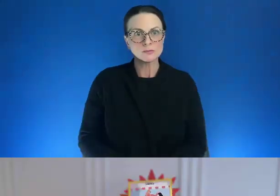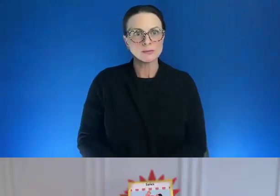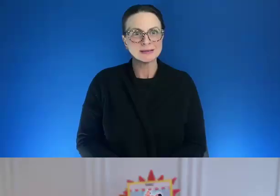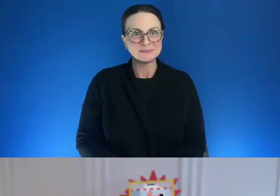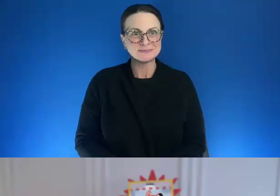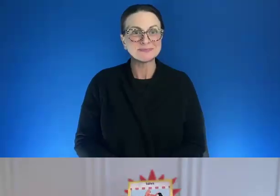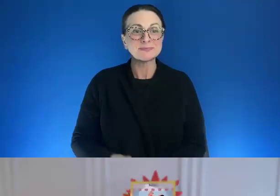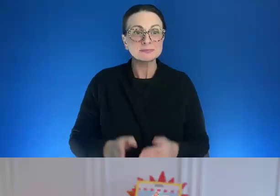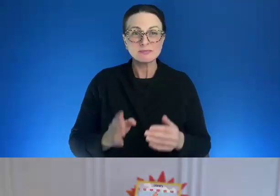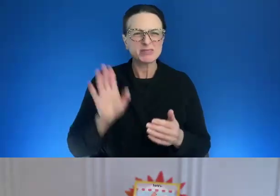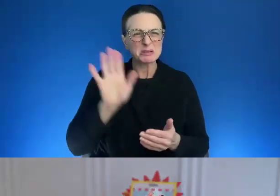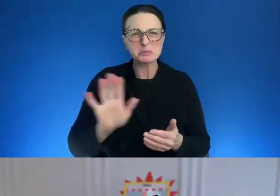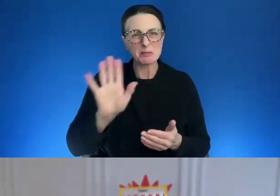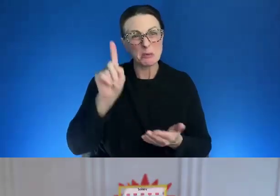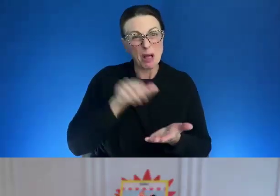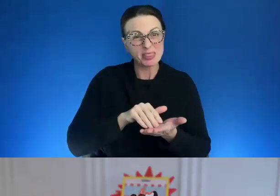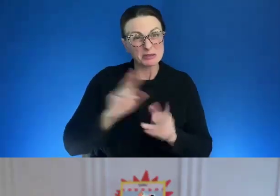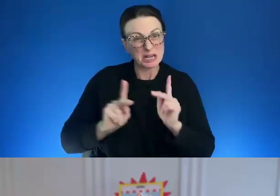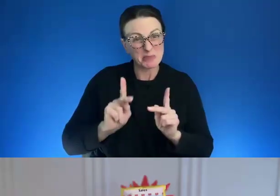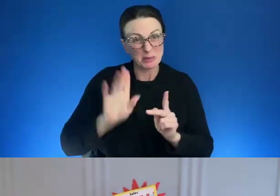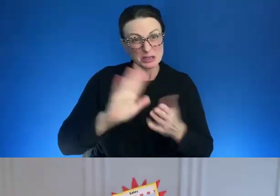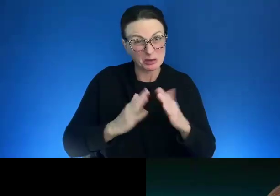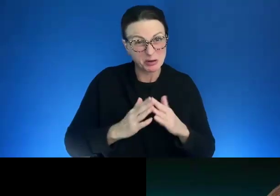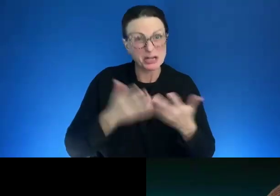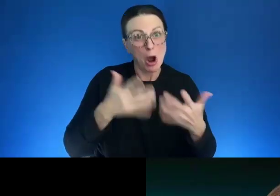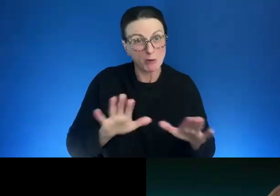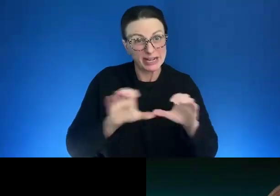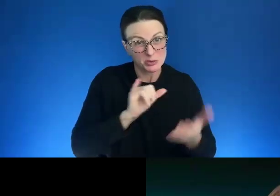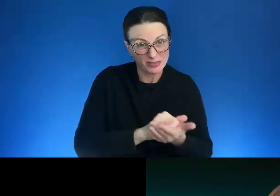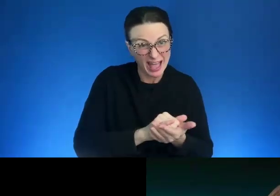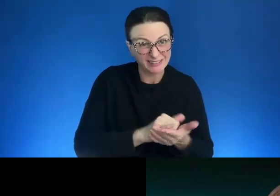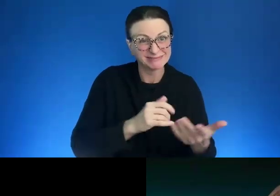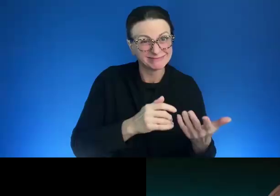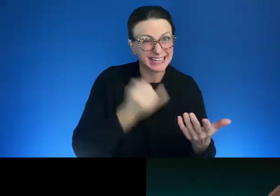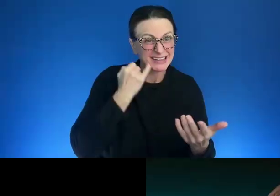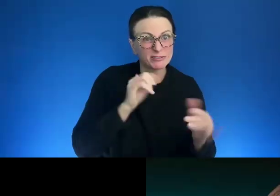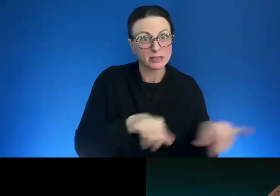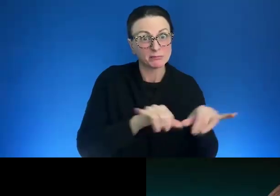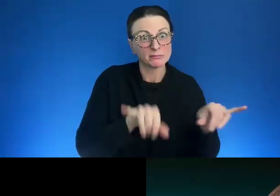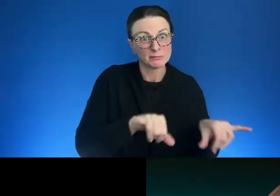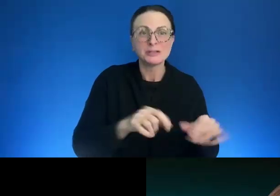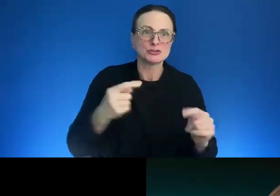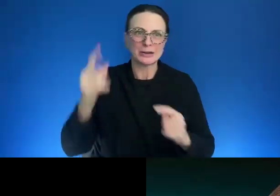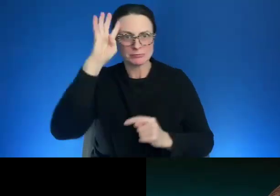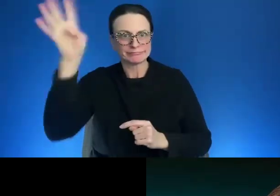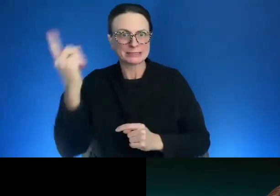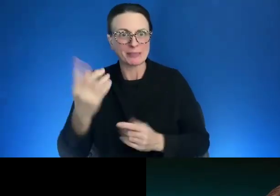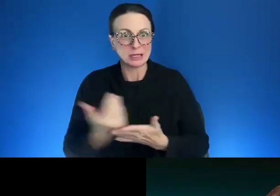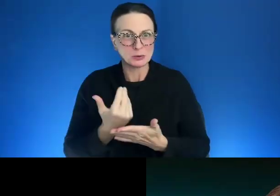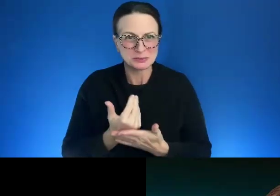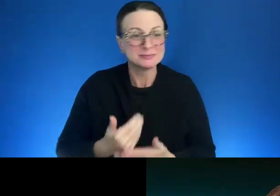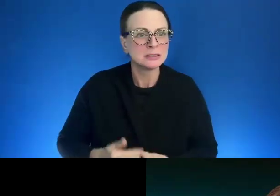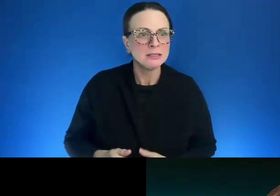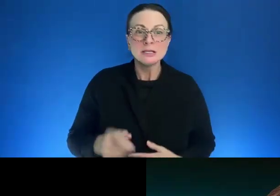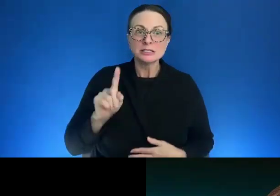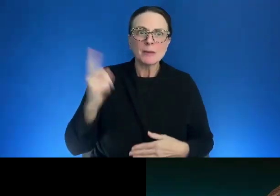people in your community doing it. So you're trying to think of something new. Okay, from Leah, it was something new